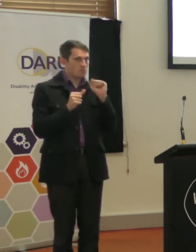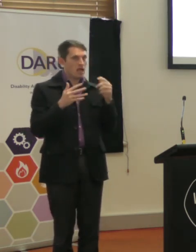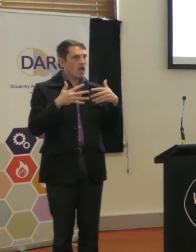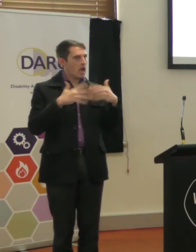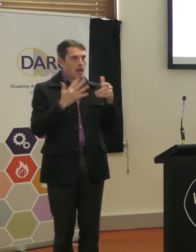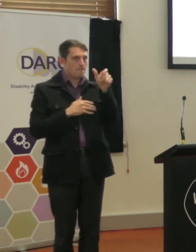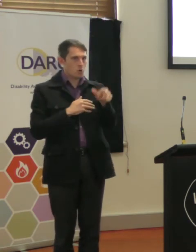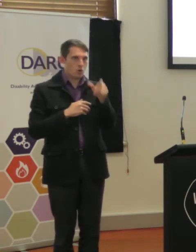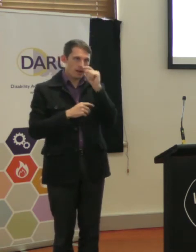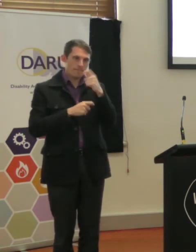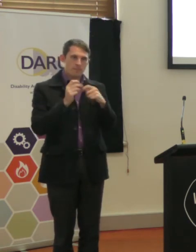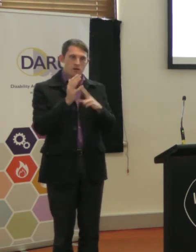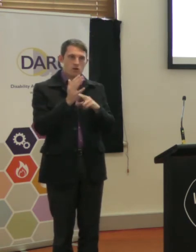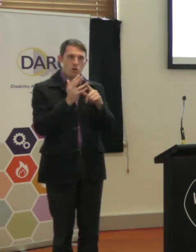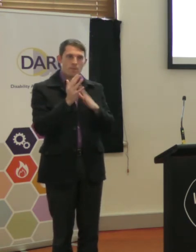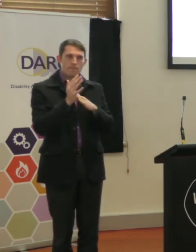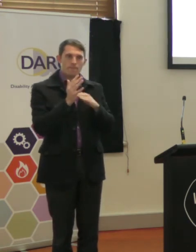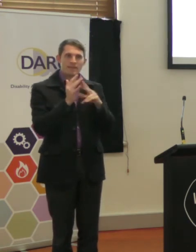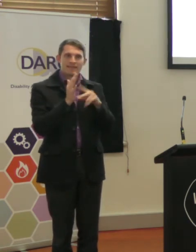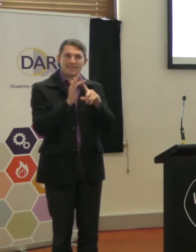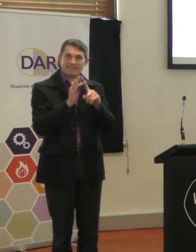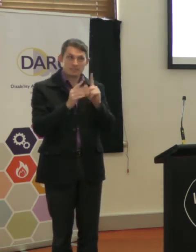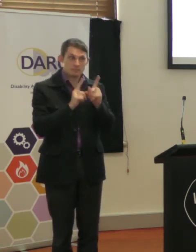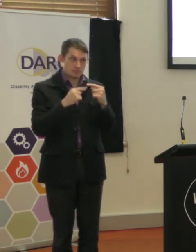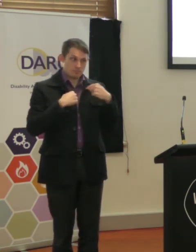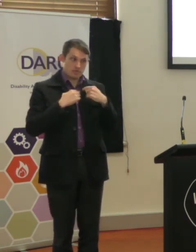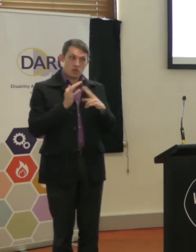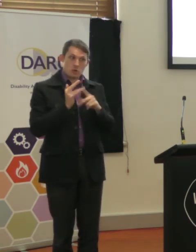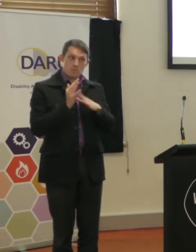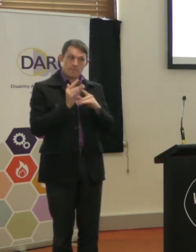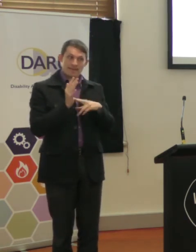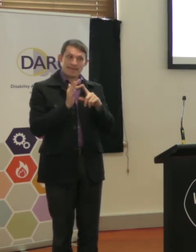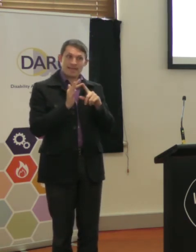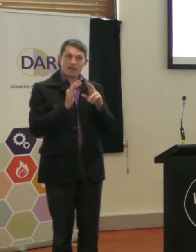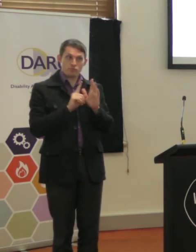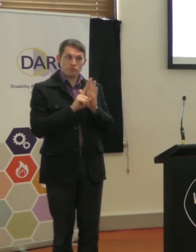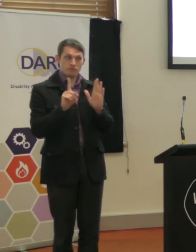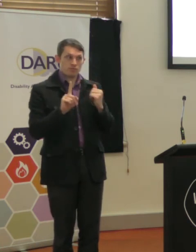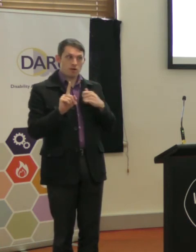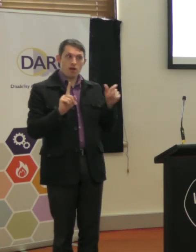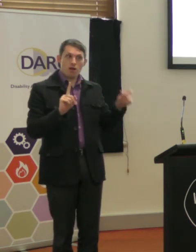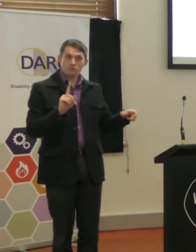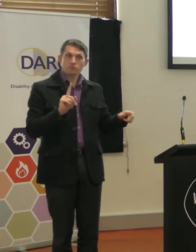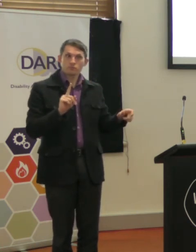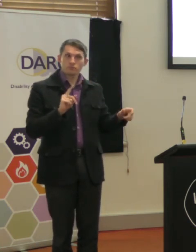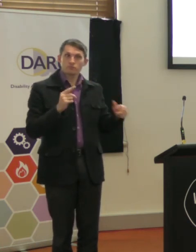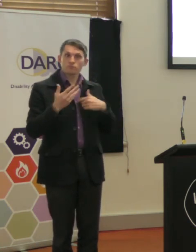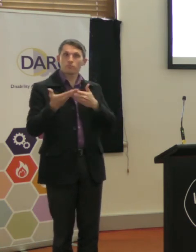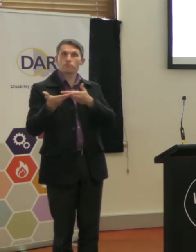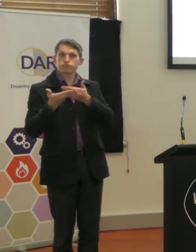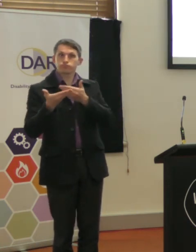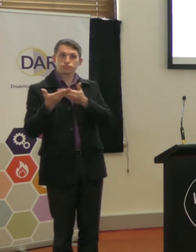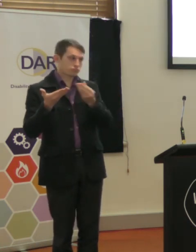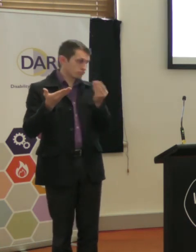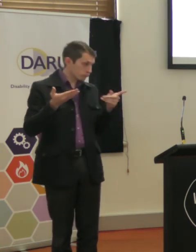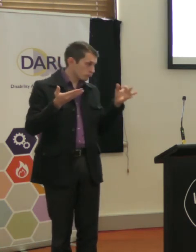As I said, I often will be the nominee for my clients, but anyone can be. So it could be a partner, it can be an advocate, it can